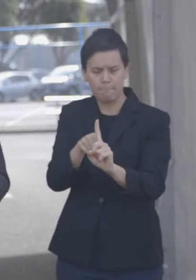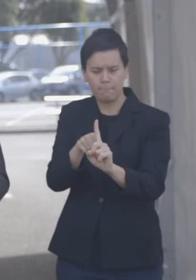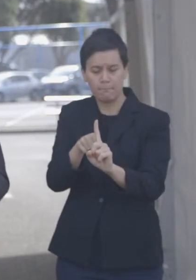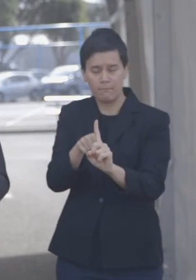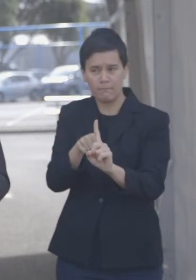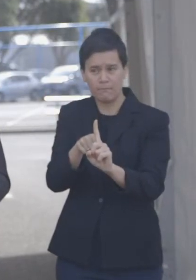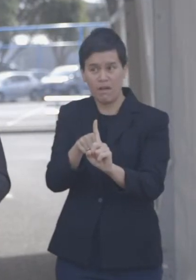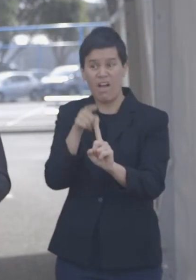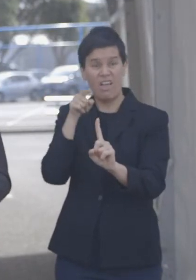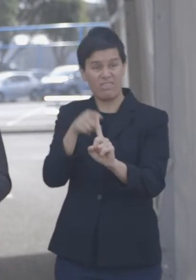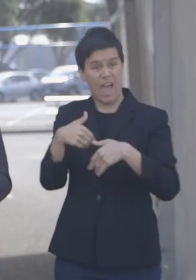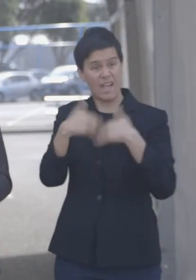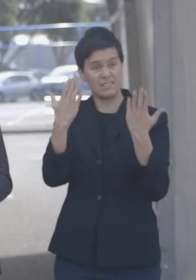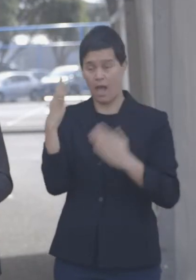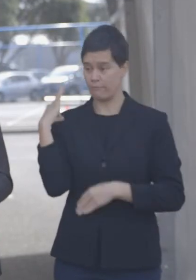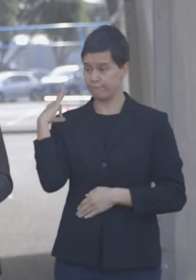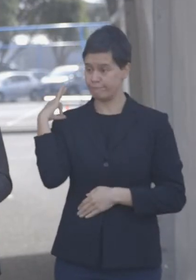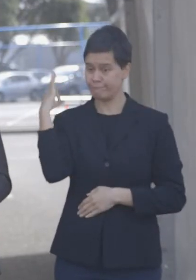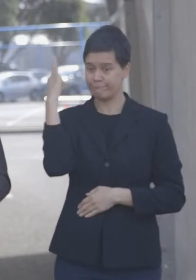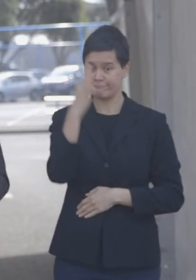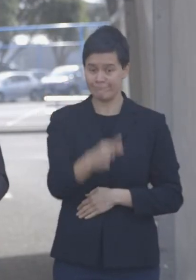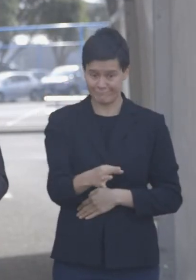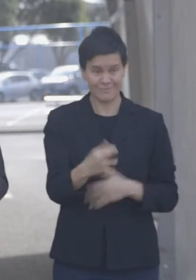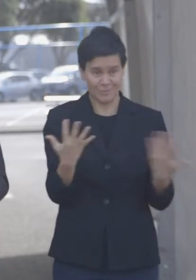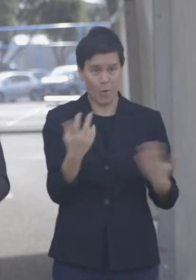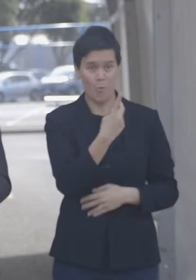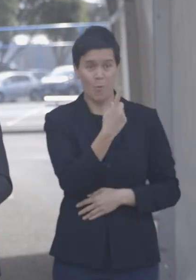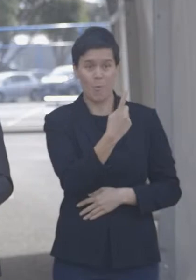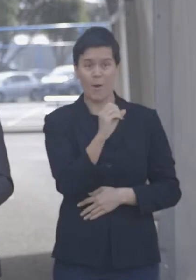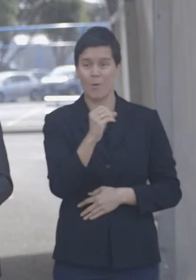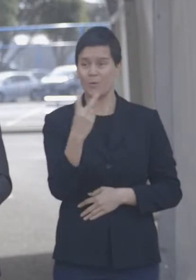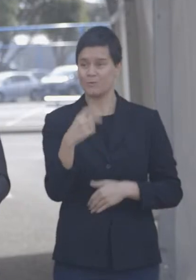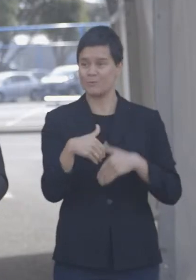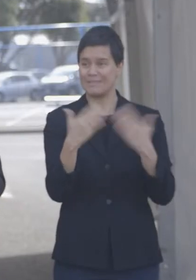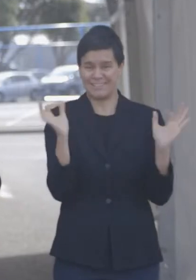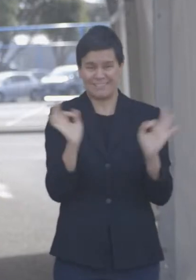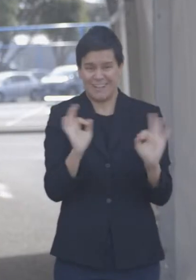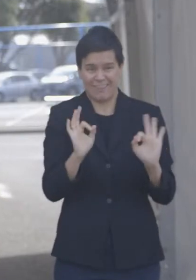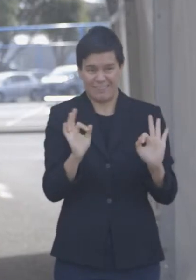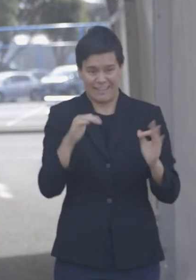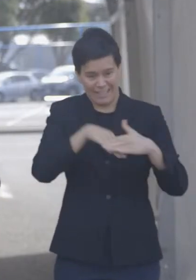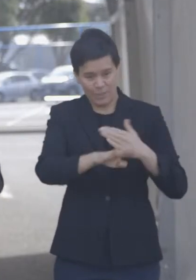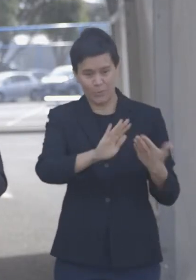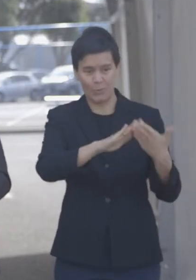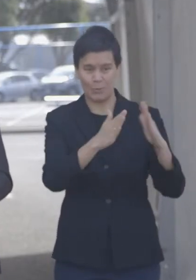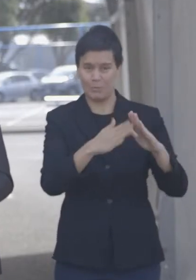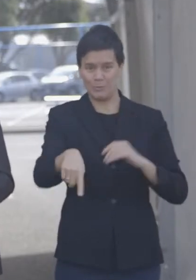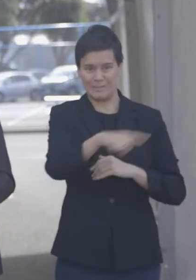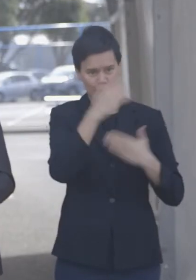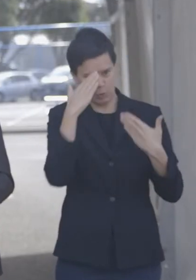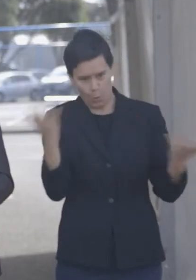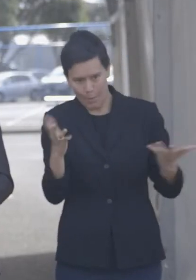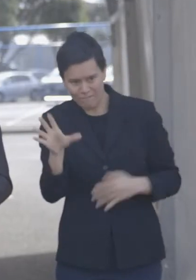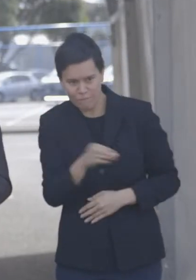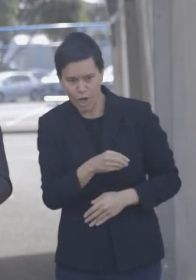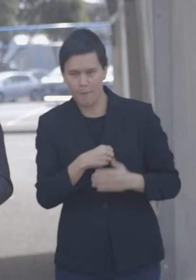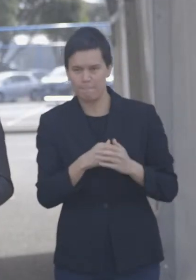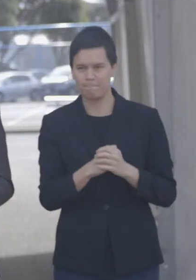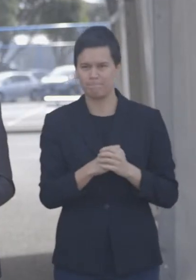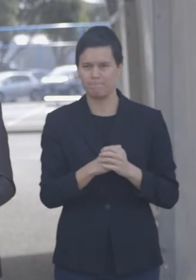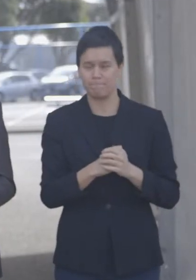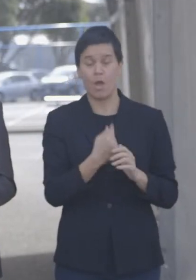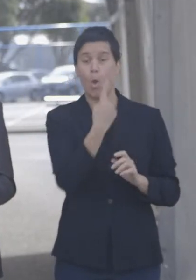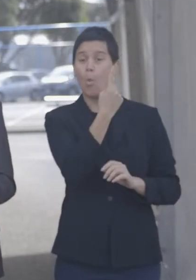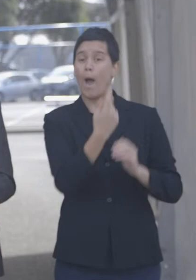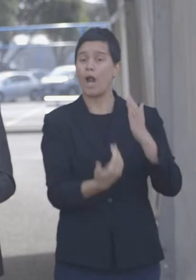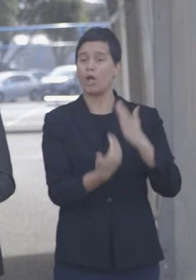Today's case is a man in his 20s who arrived in New Zealand on the 30th of July from Melbourne. This person has been in